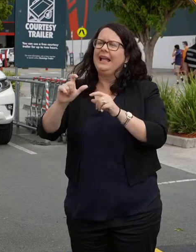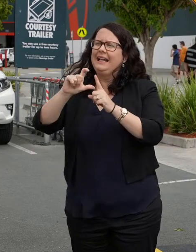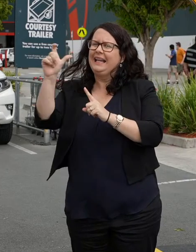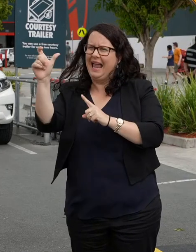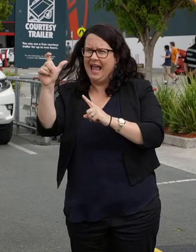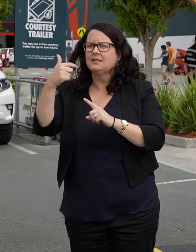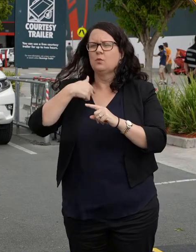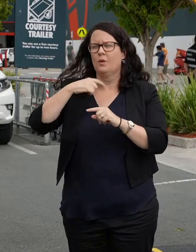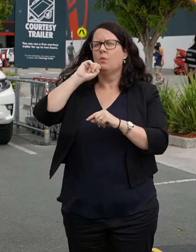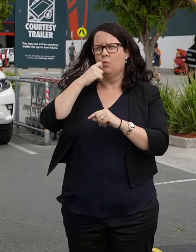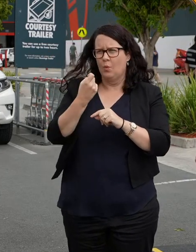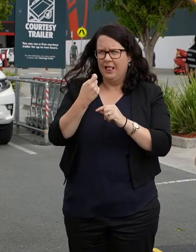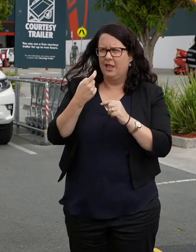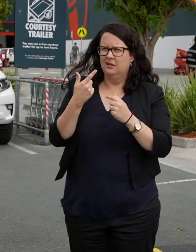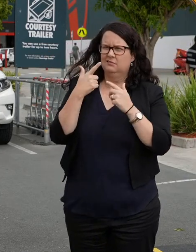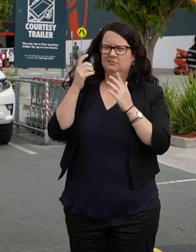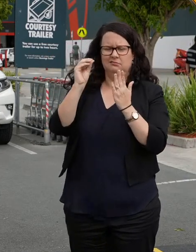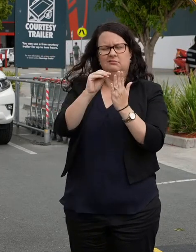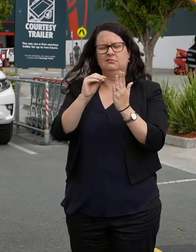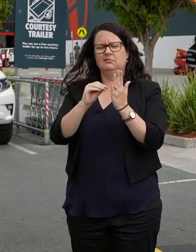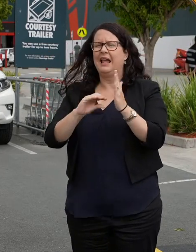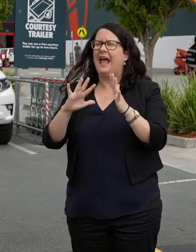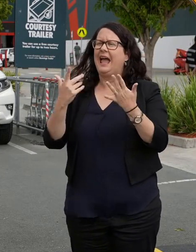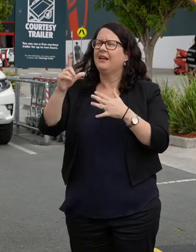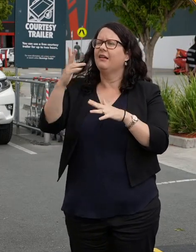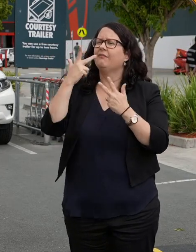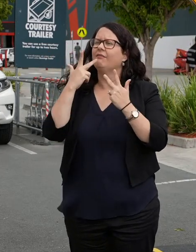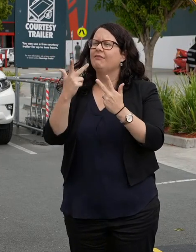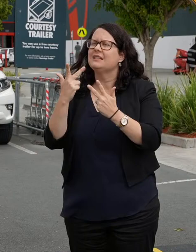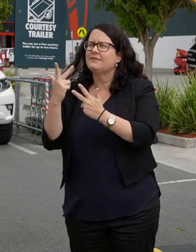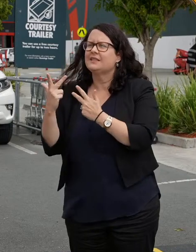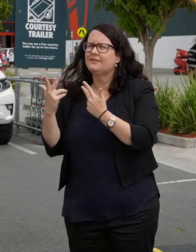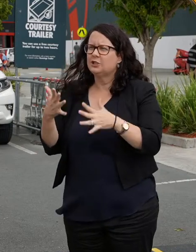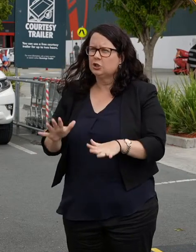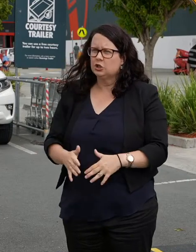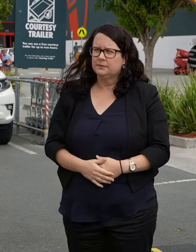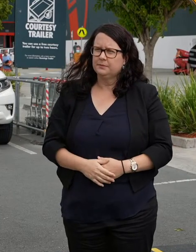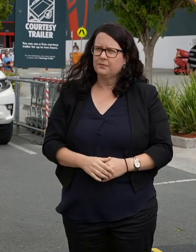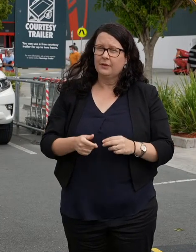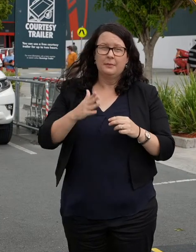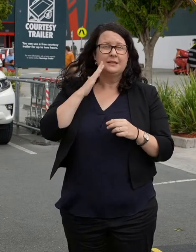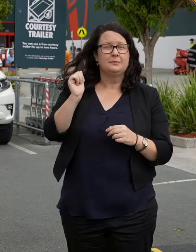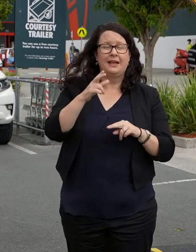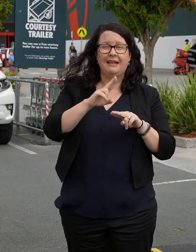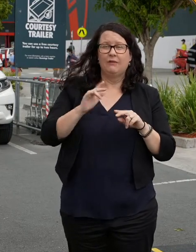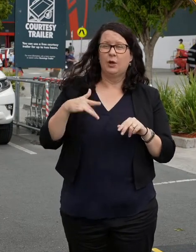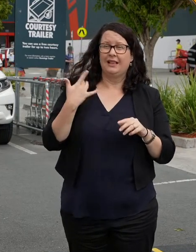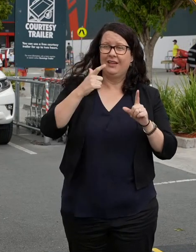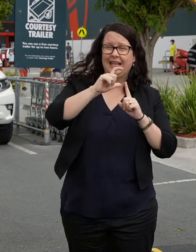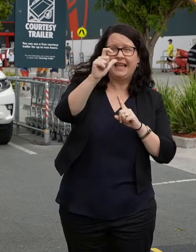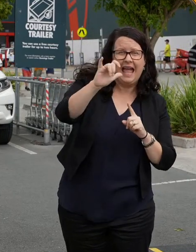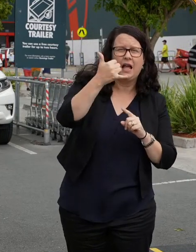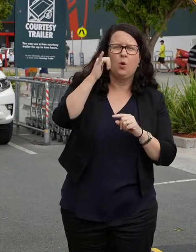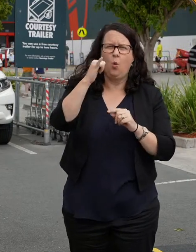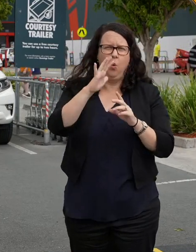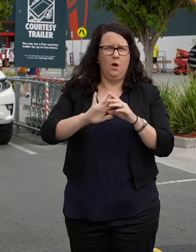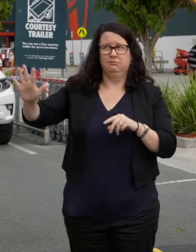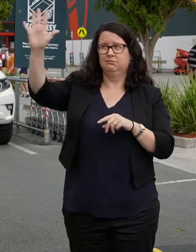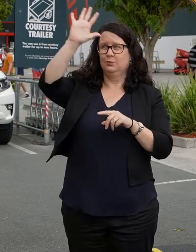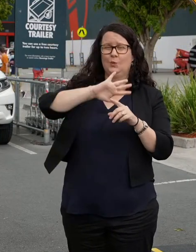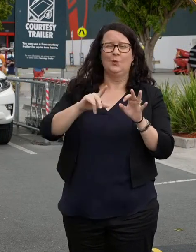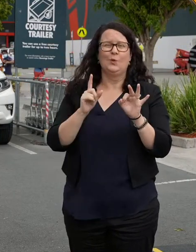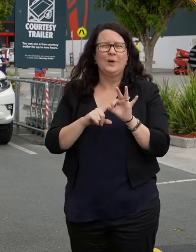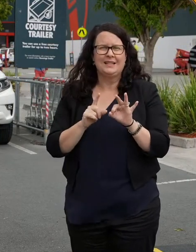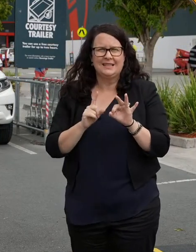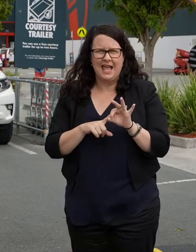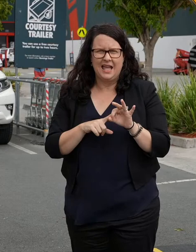would certainly be listing any exposure sites. But again, whether you live in Cairns or anywhere else in Queensland, we just remind people that